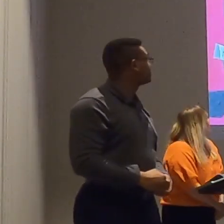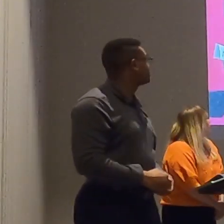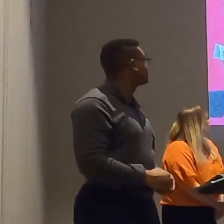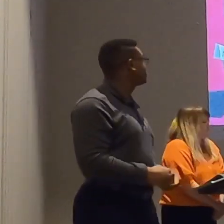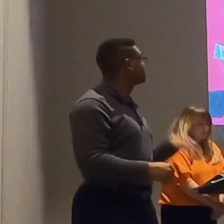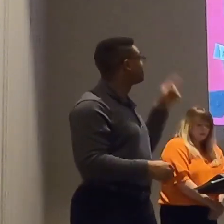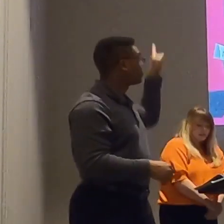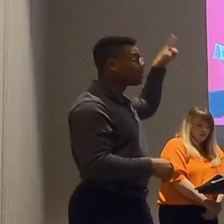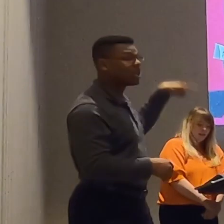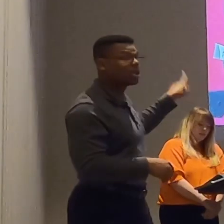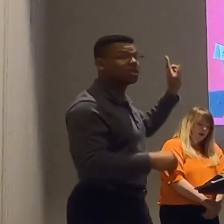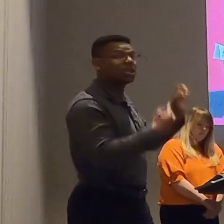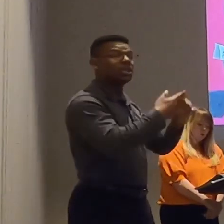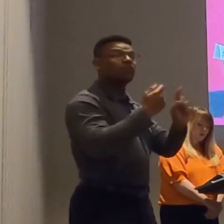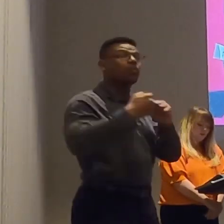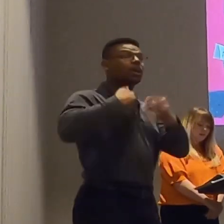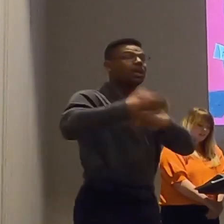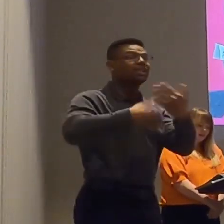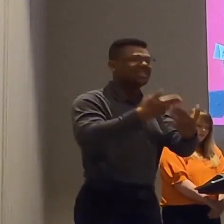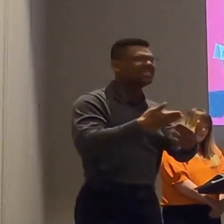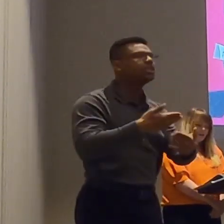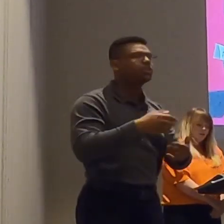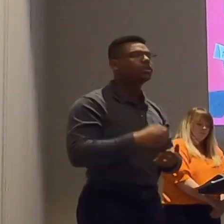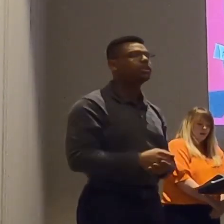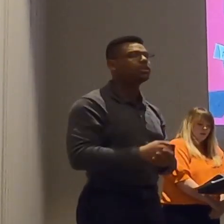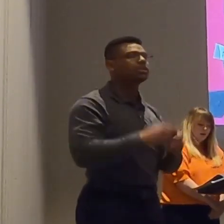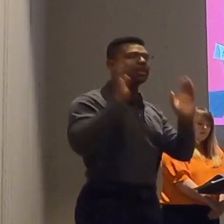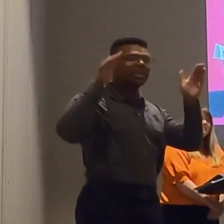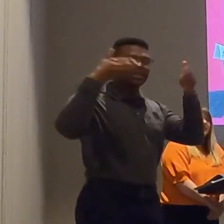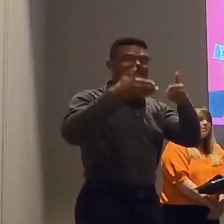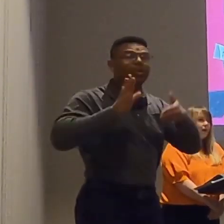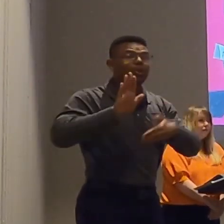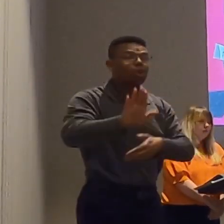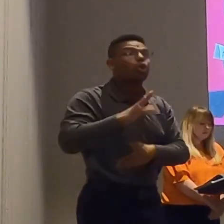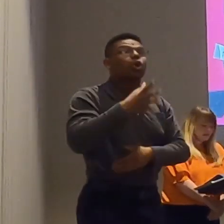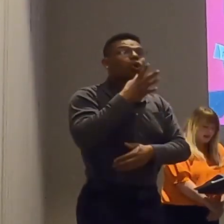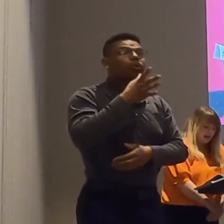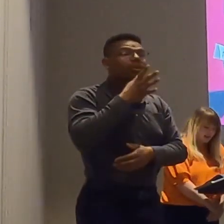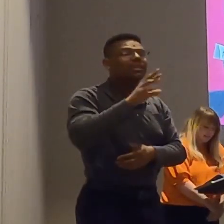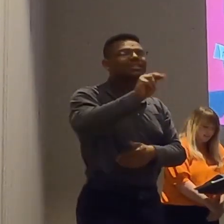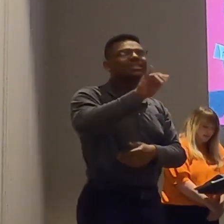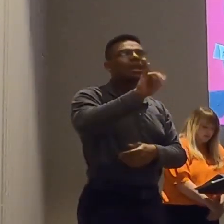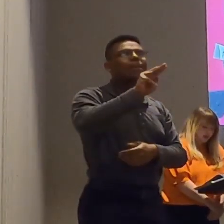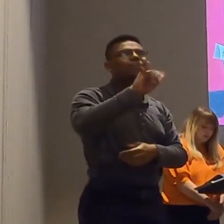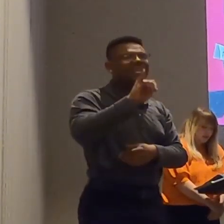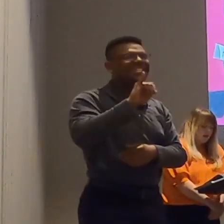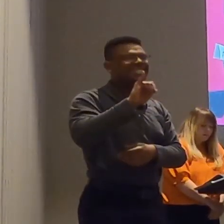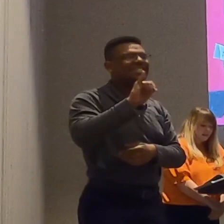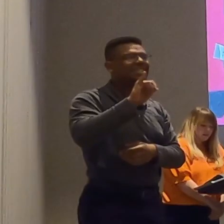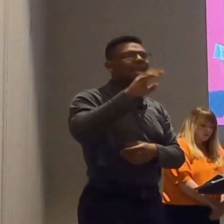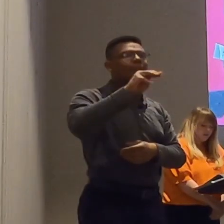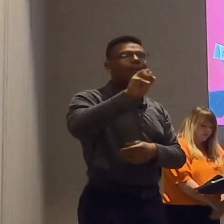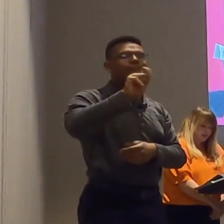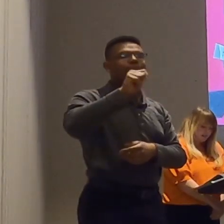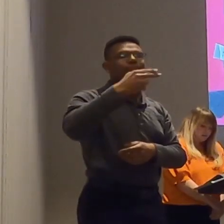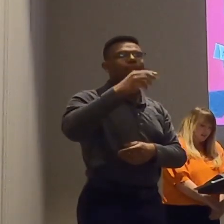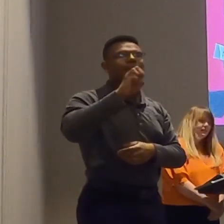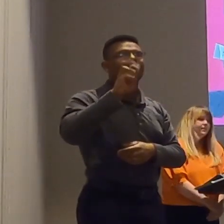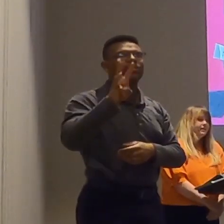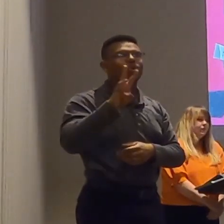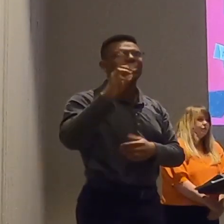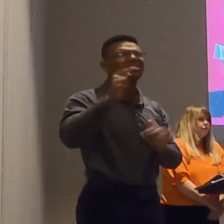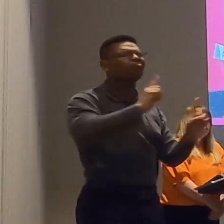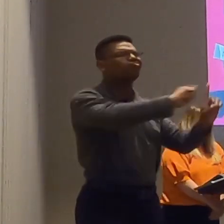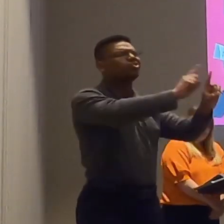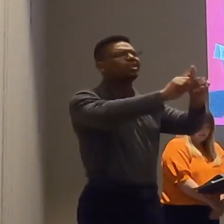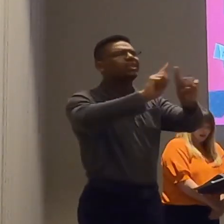This artwork is from a series by Bowman that centers around her mother, Minnie Matthews, as the subject, placing her in various